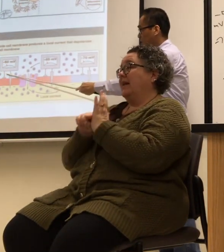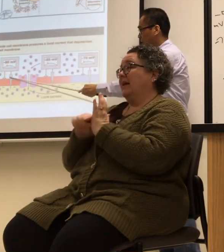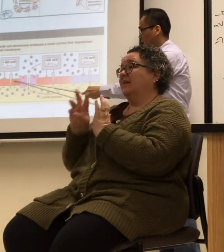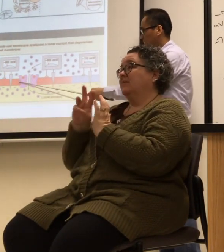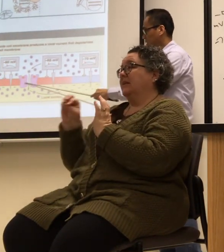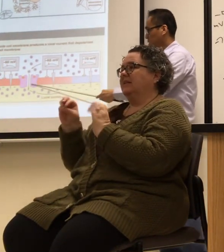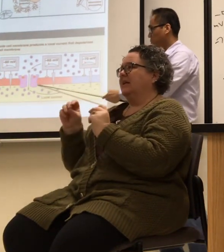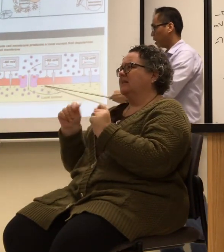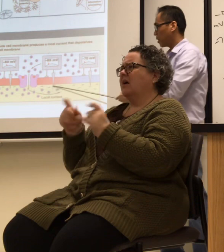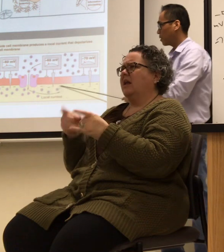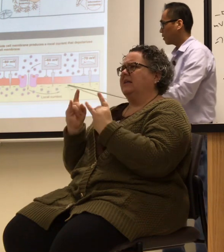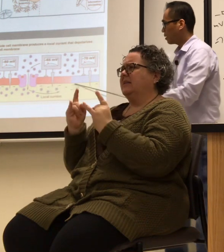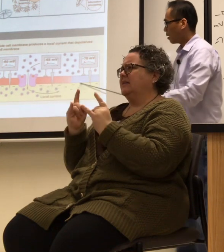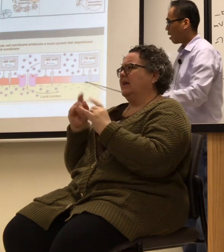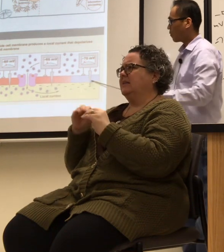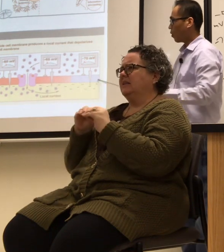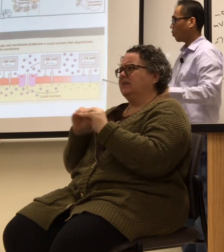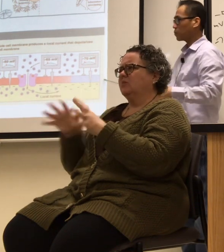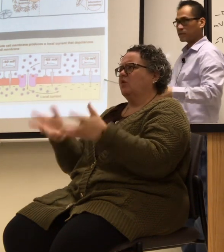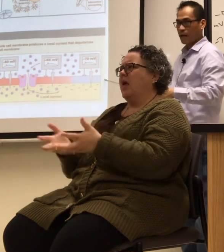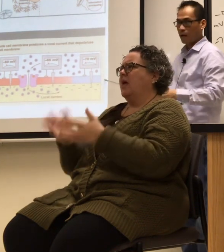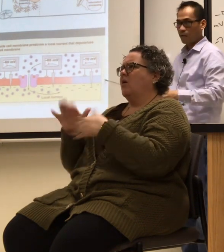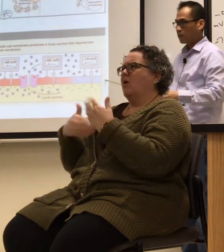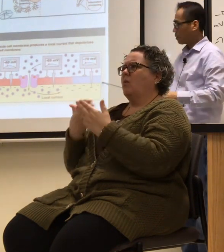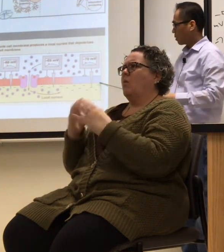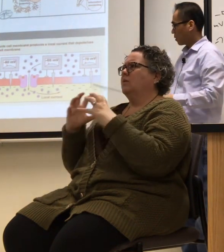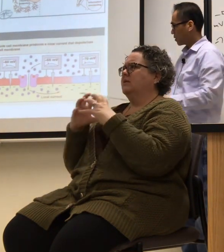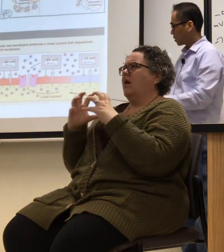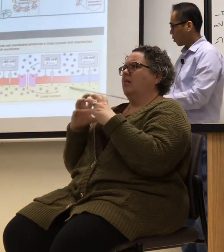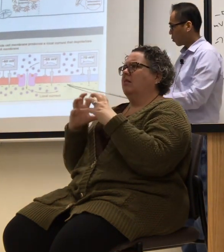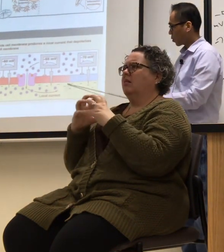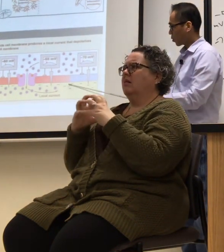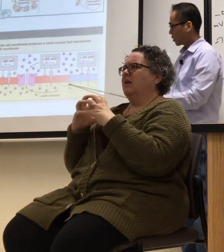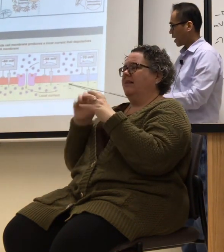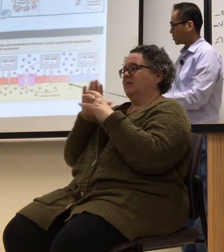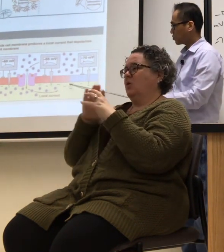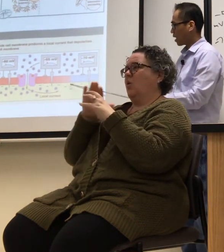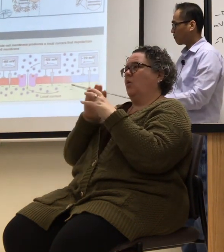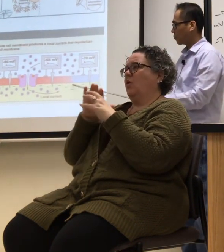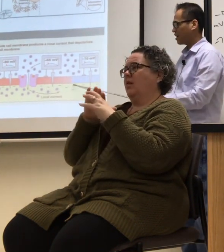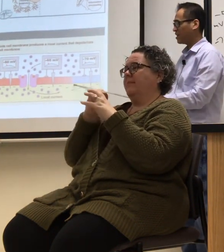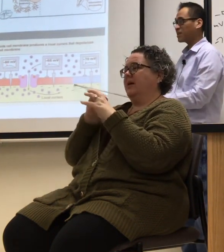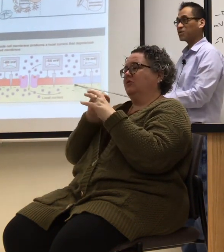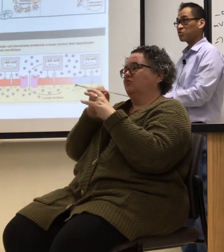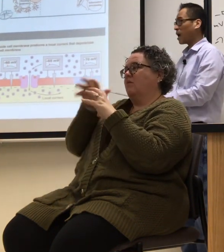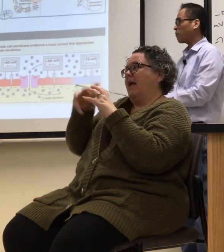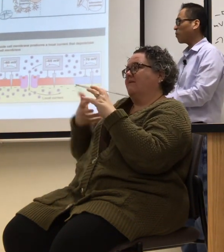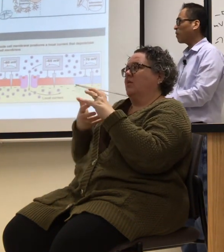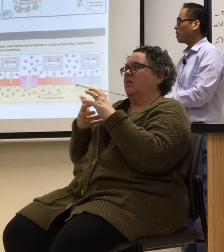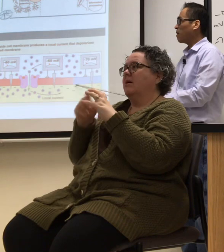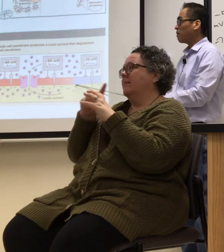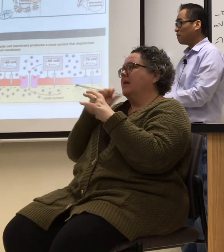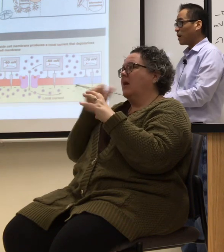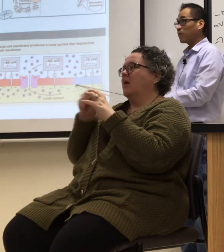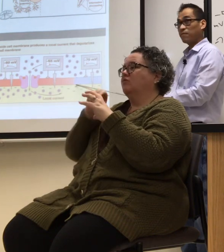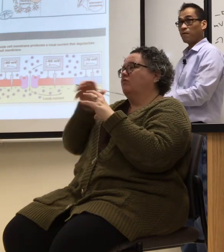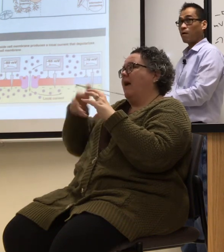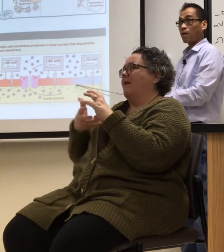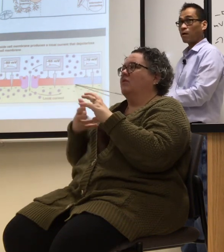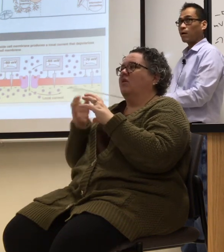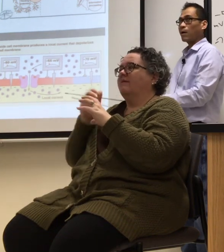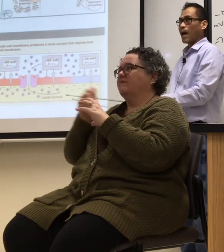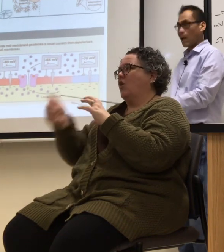isn't instantaneously spread on the whole cell. This local current has to travel, but it doesn't travel